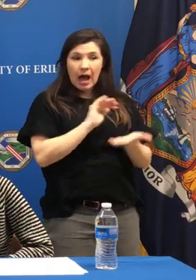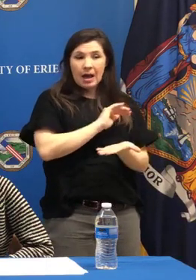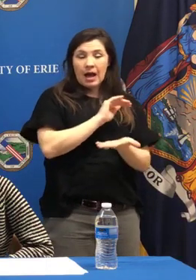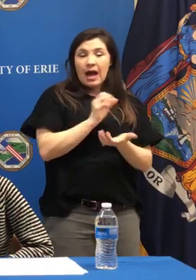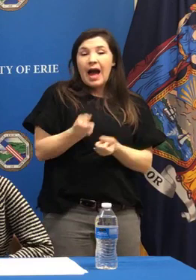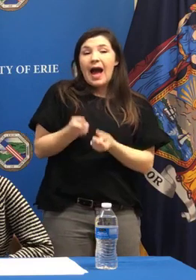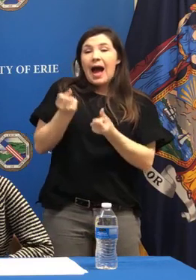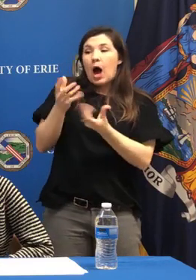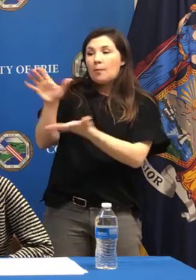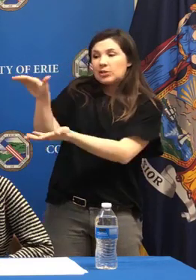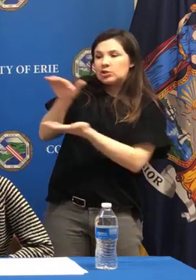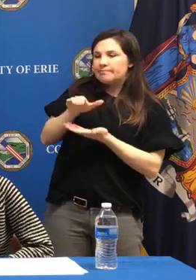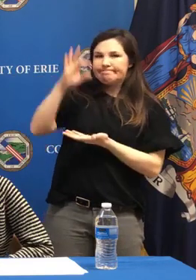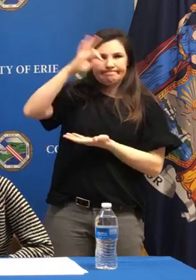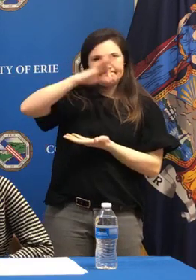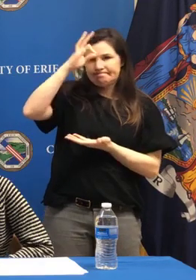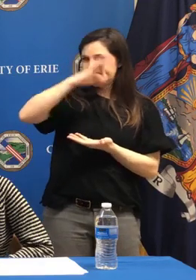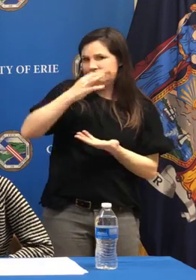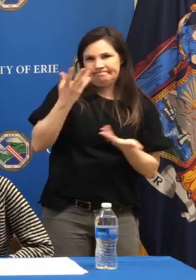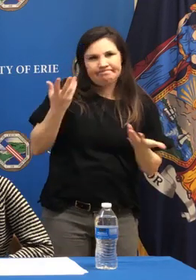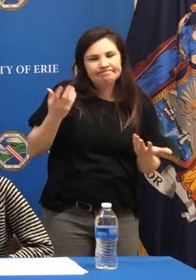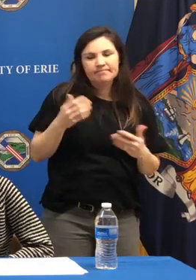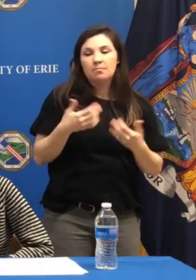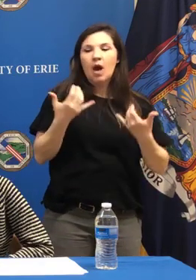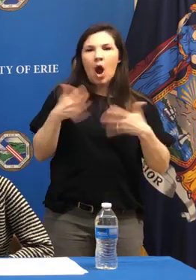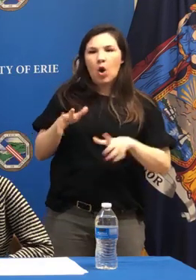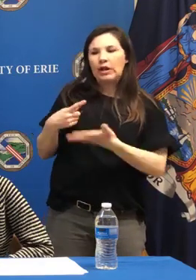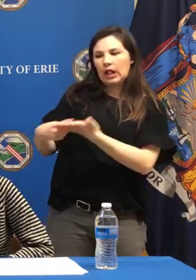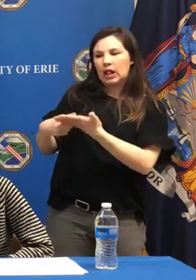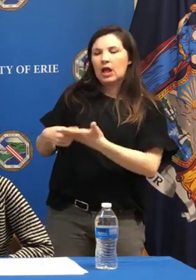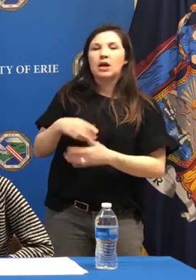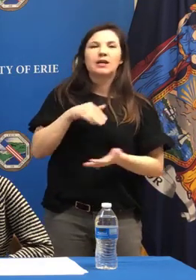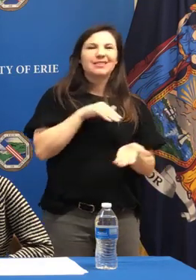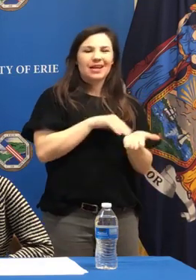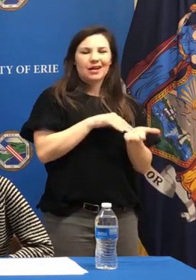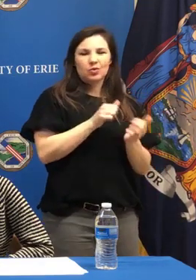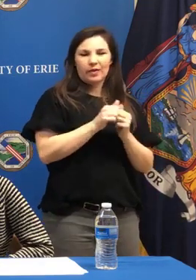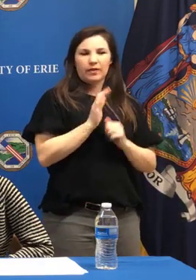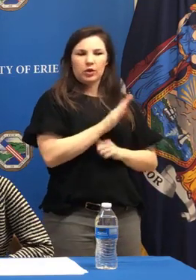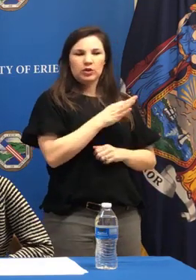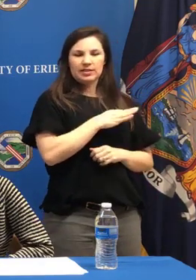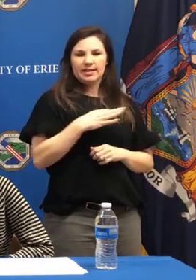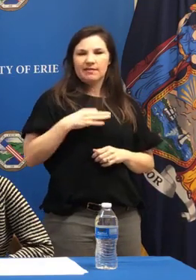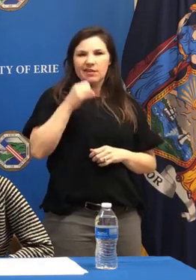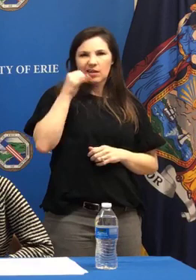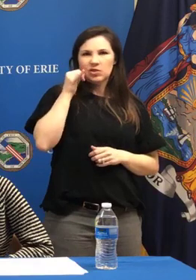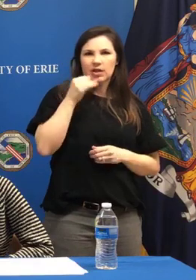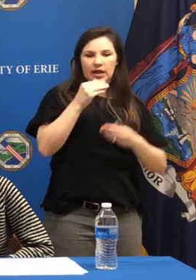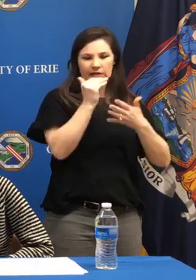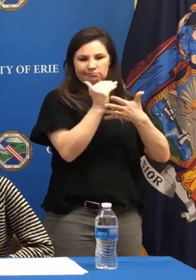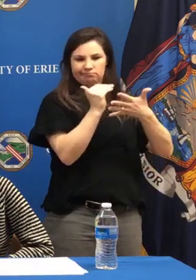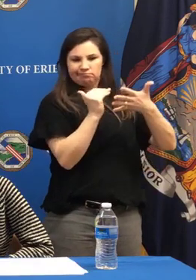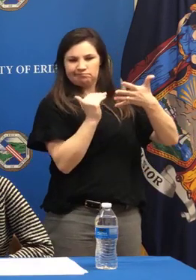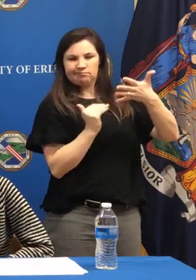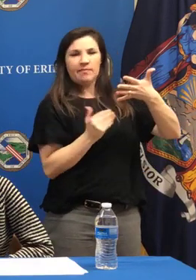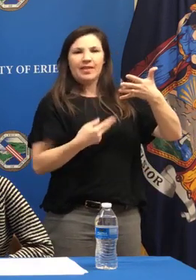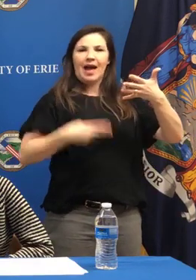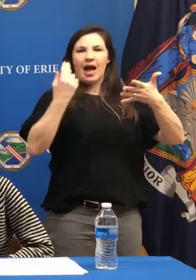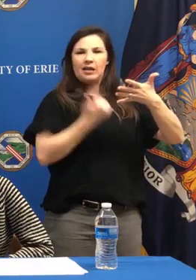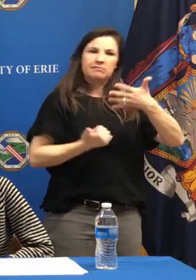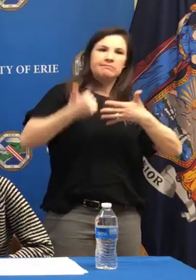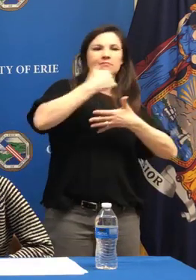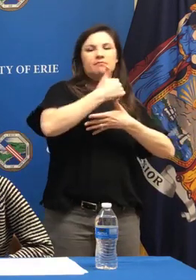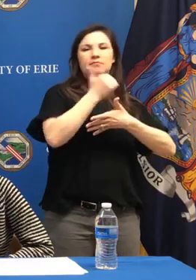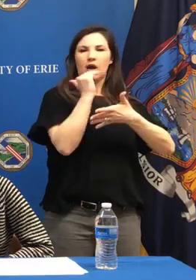that question, but we've already worked on it. The doctor with her staff yesterday put together a fairly comprehensive list of the high priority items.